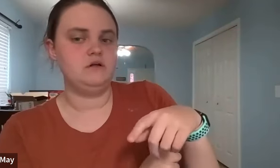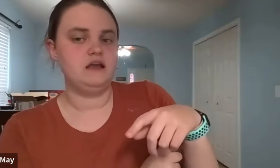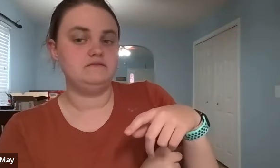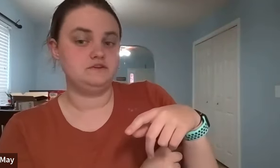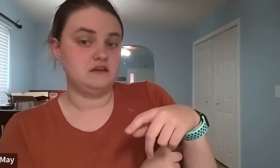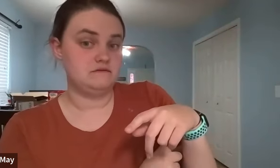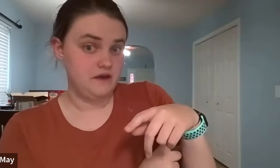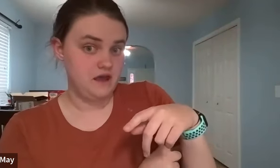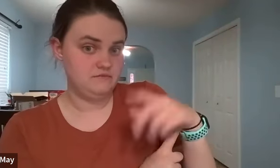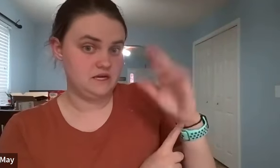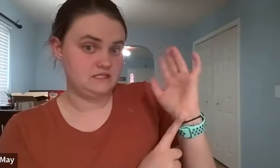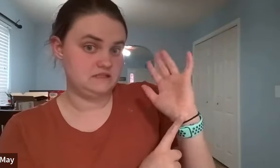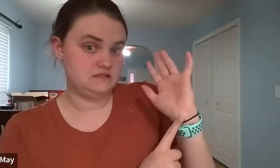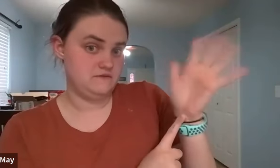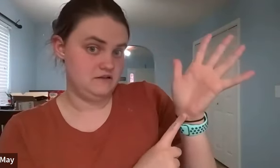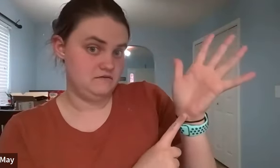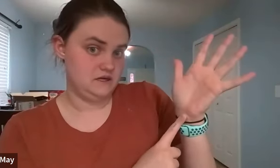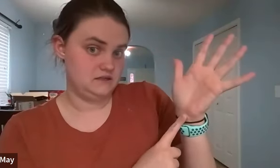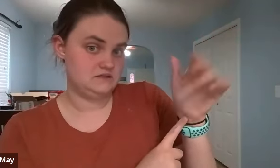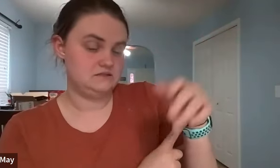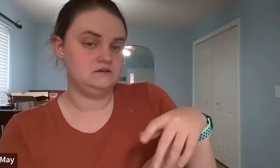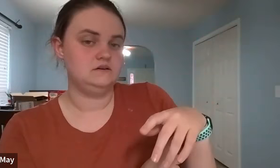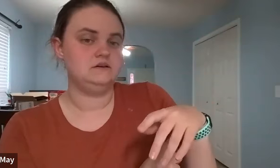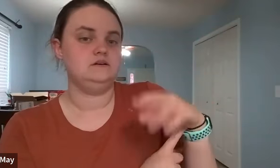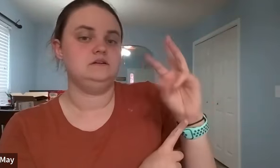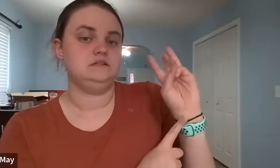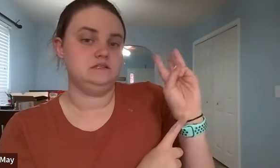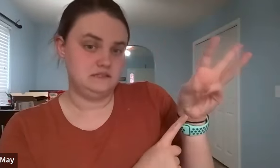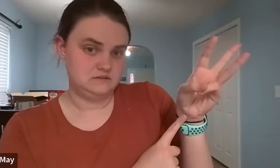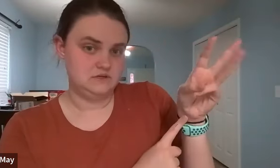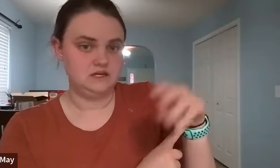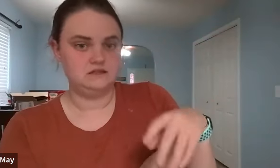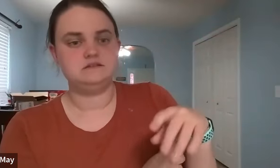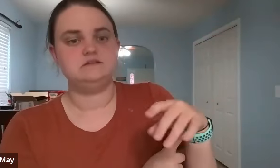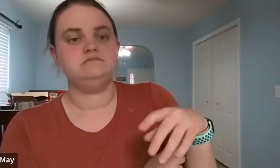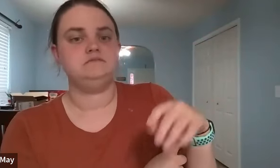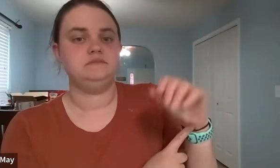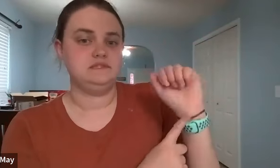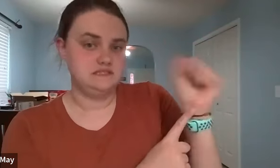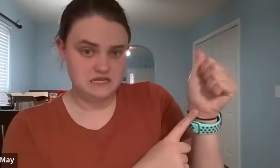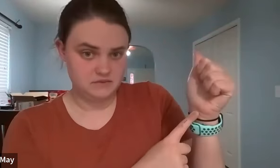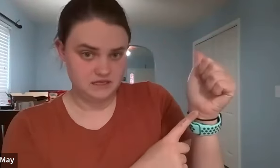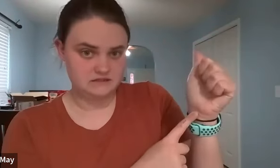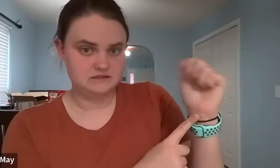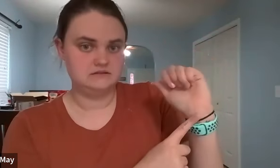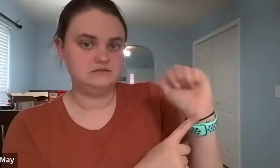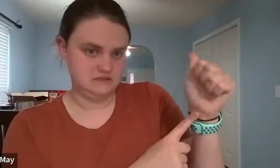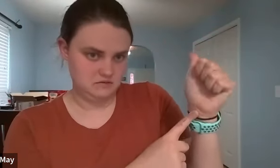like if you're saying 5 minutes, it's 5 minutes. 6 minutes. 10 minutes. 10